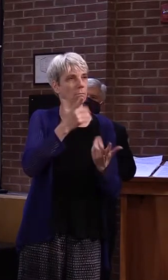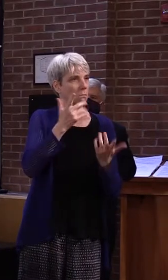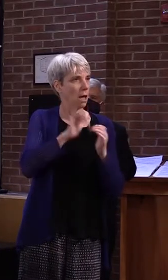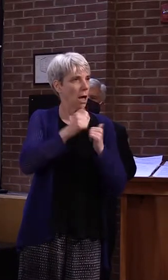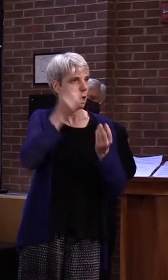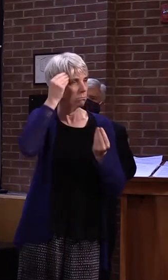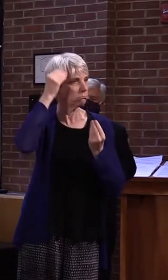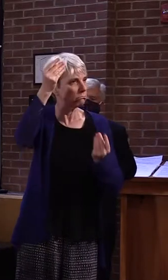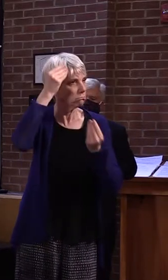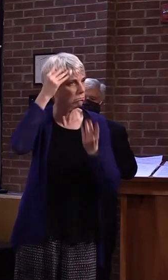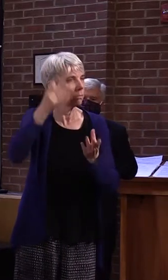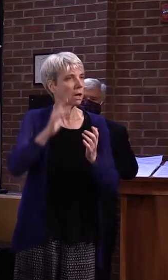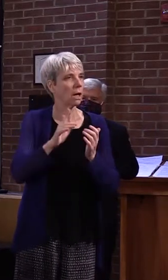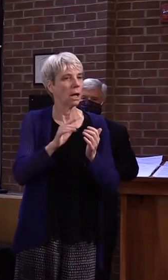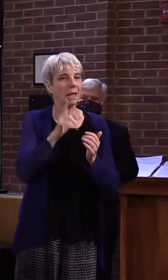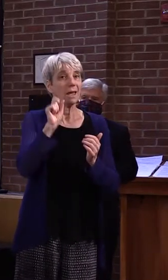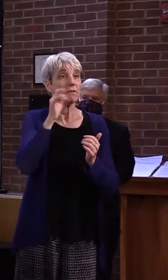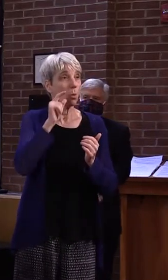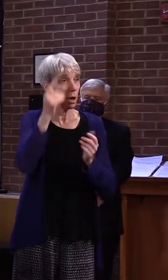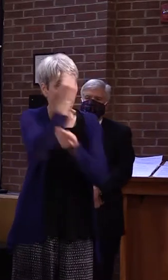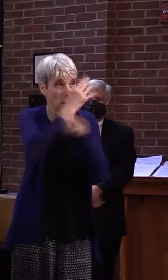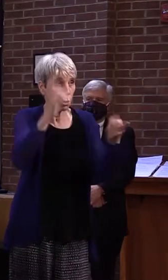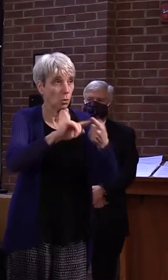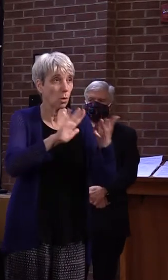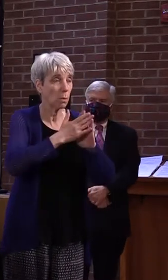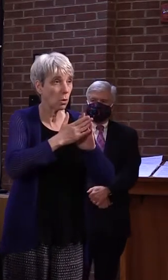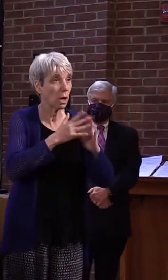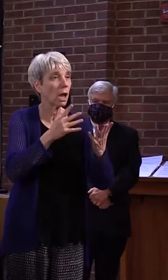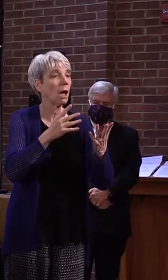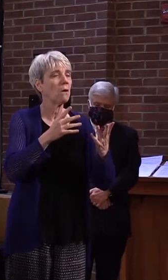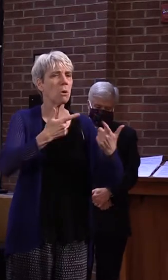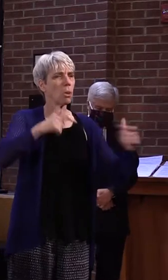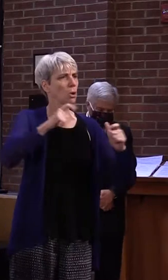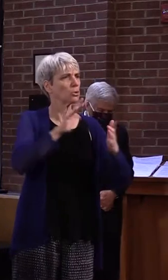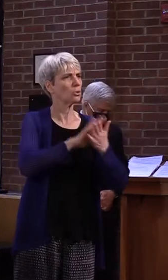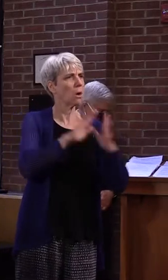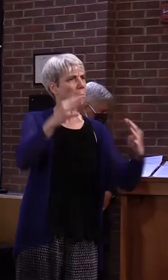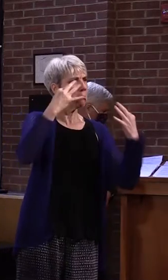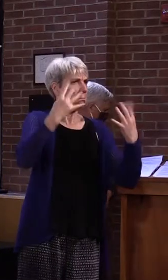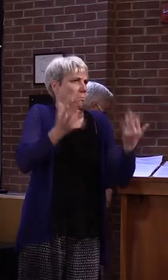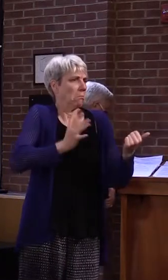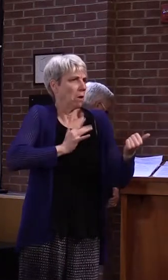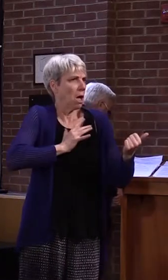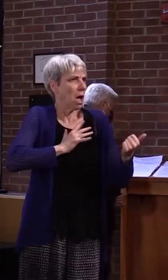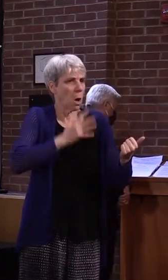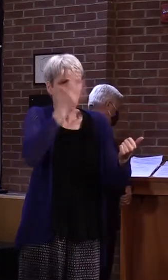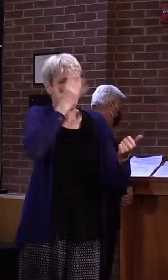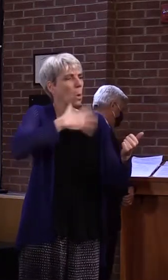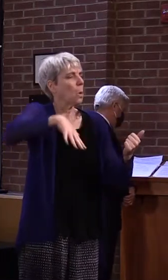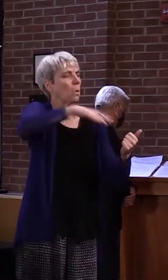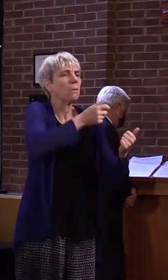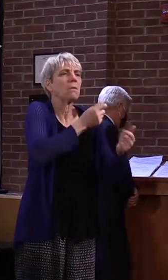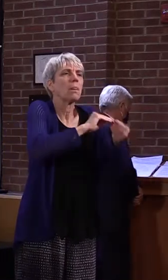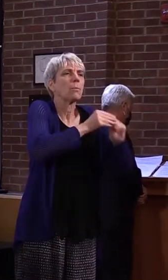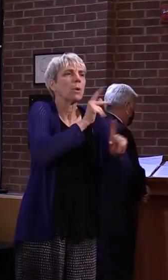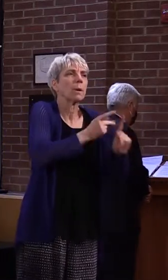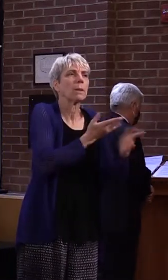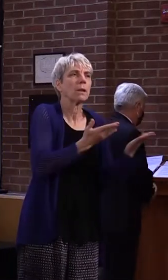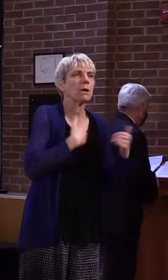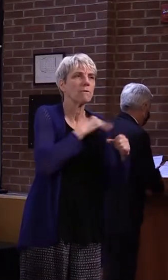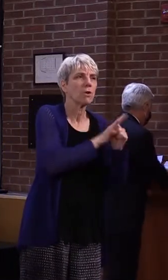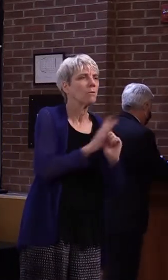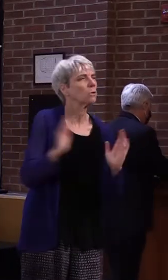this on their own. I think school level data will also be useful for highlighting our common purpose as Vermonters in supporting our